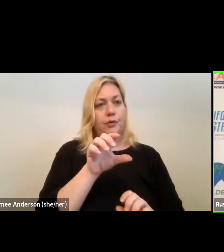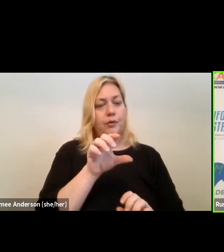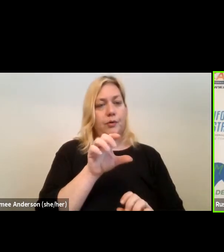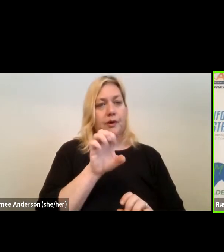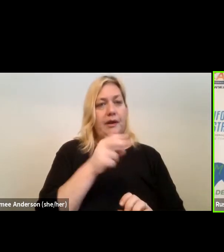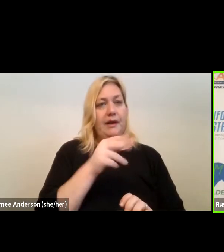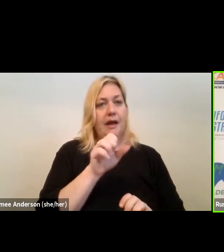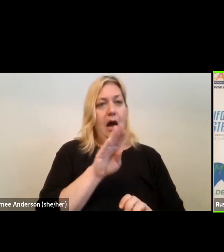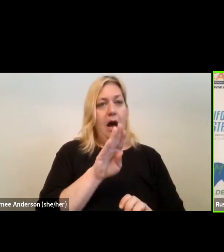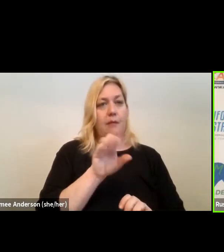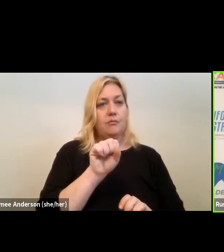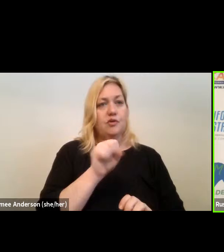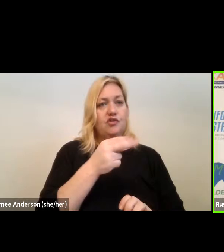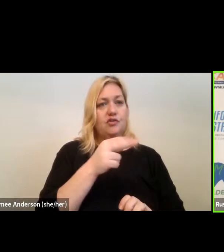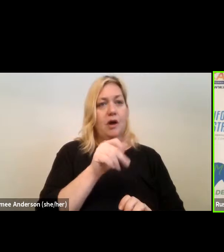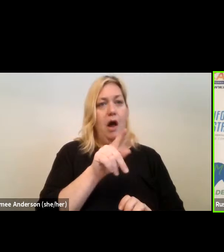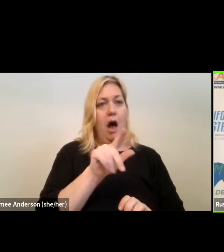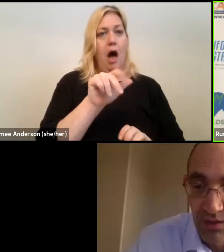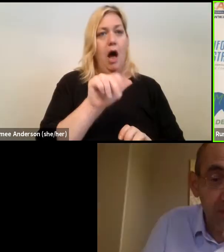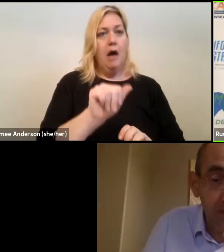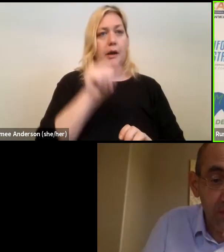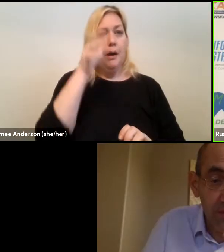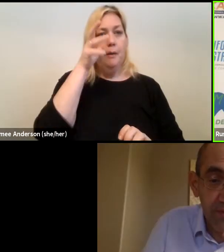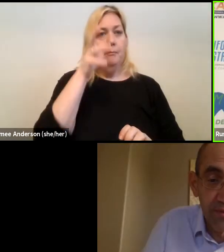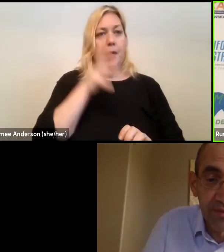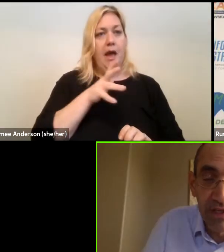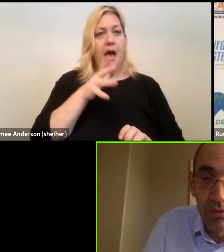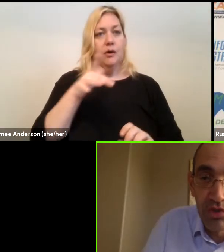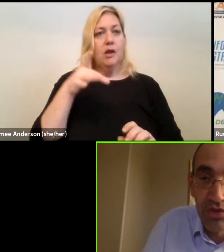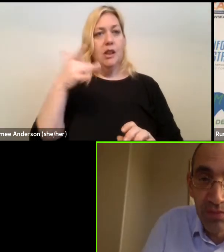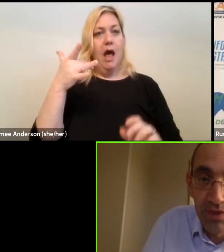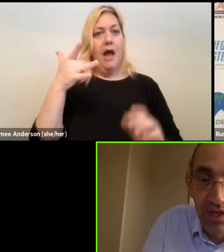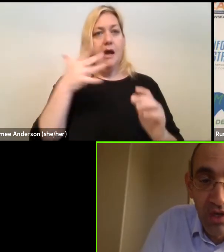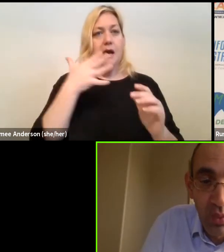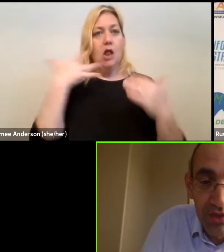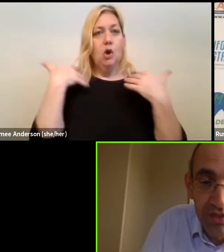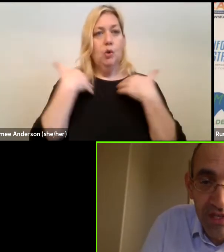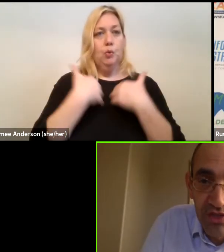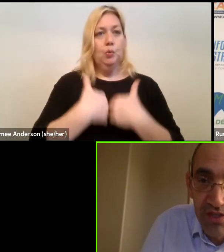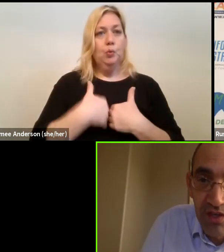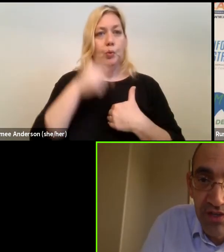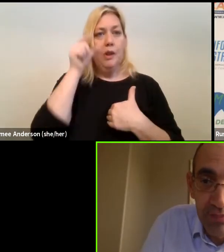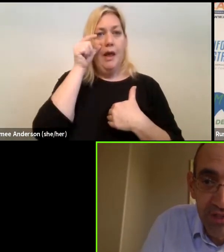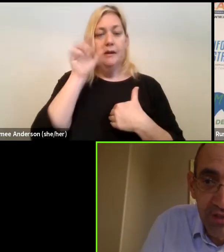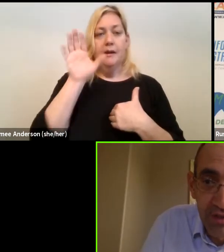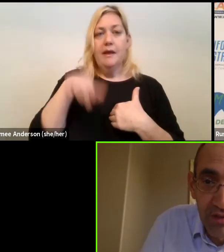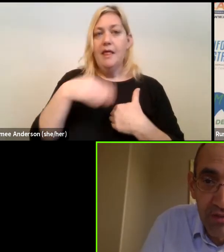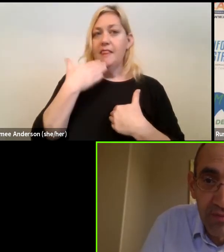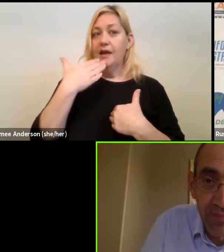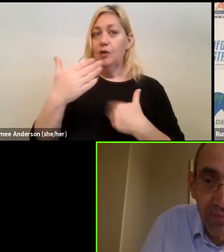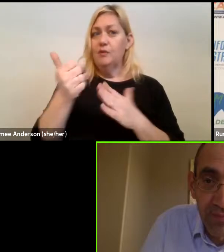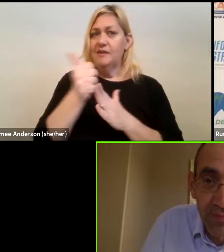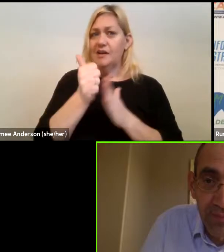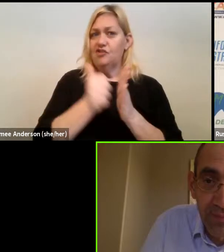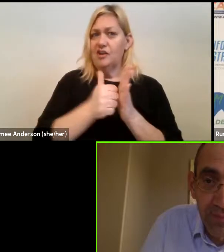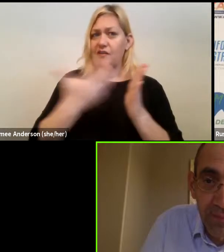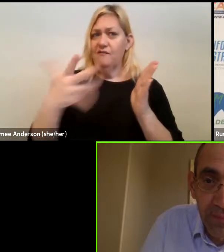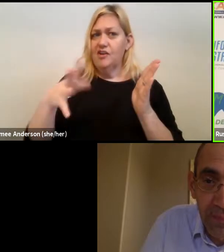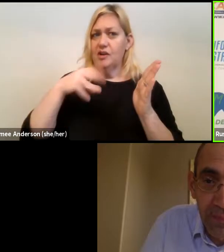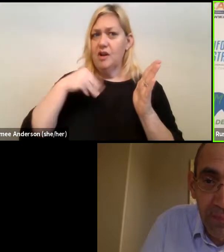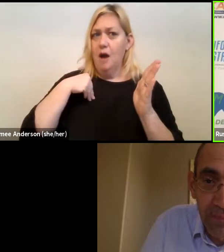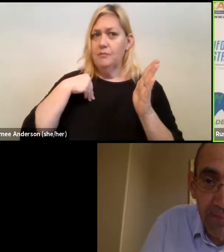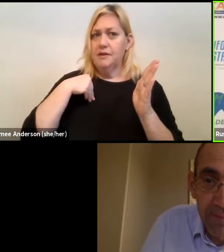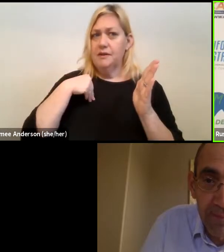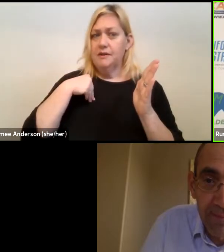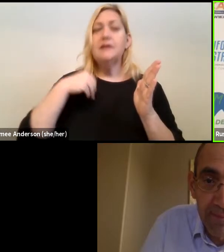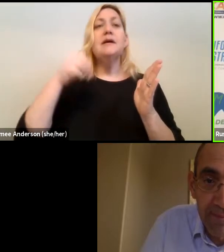unmute him and see if we can answer his question. Thank you, Mr. Chairman. Was the agenda adopted? The